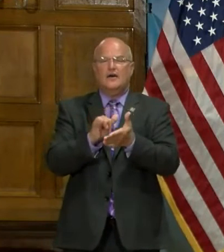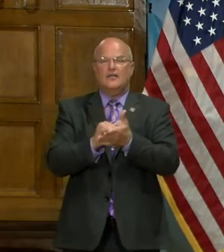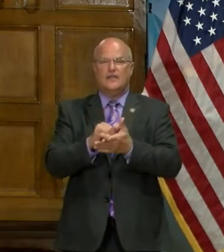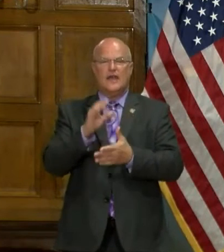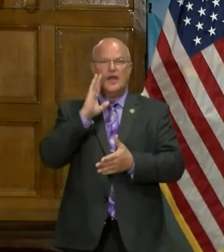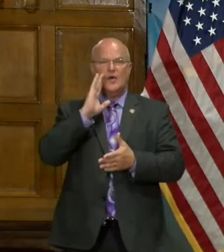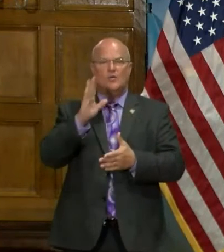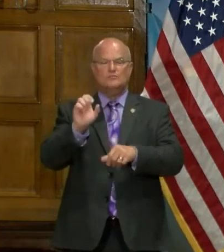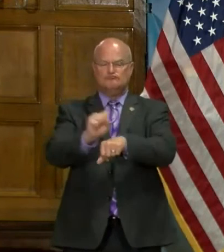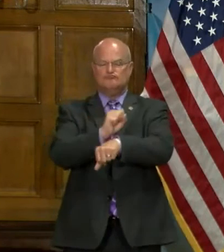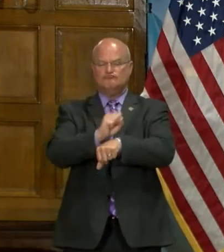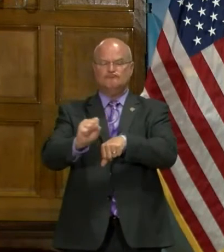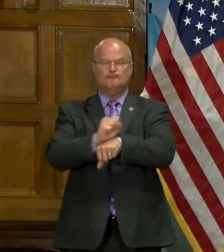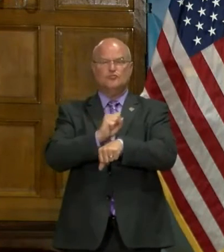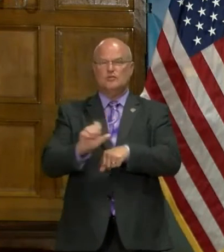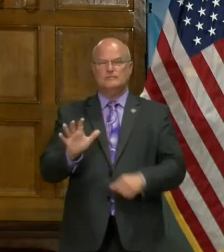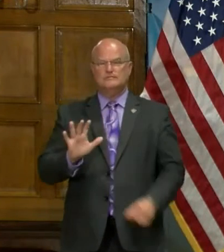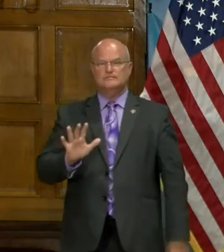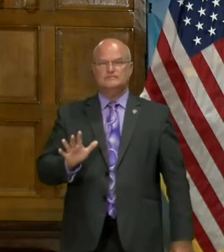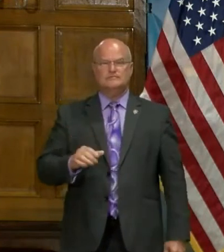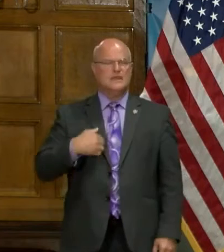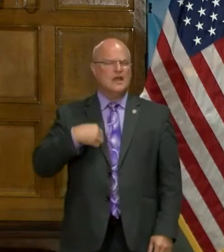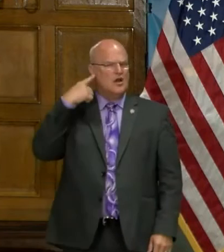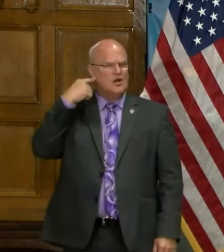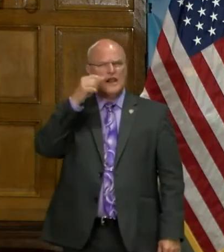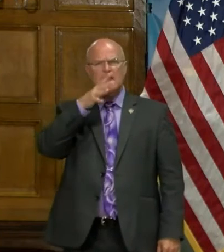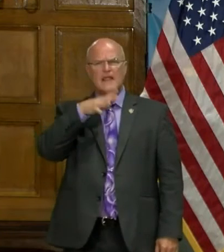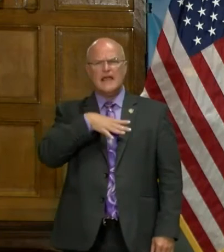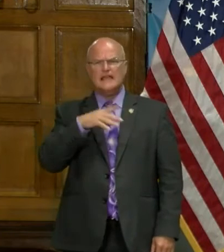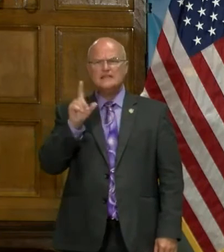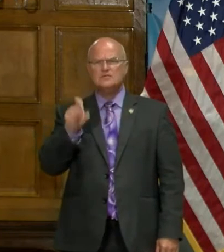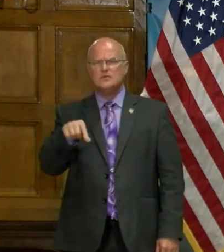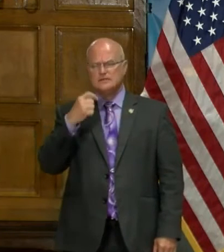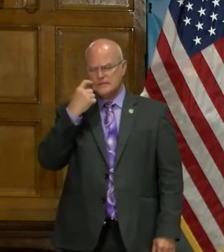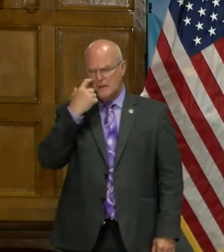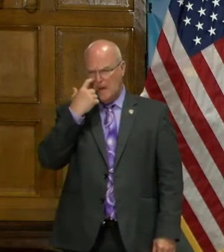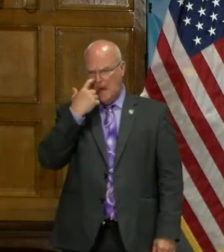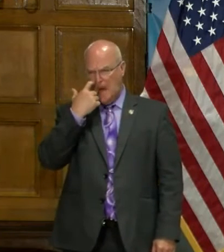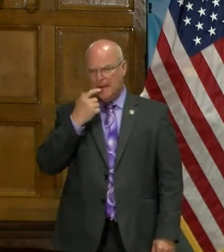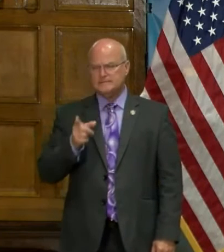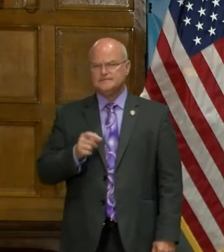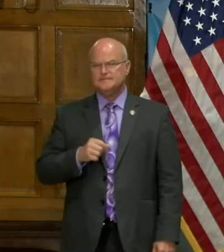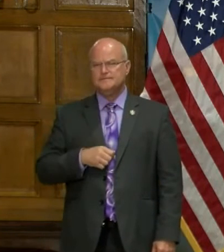will operate in detail. I heard a lady ask a question